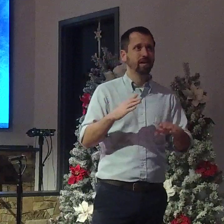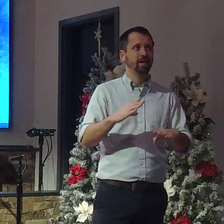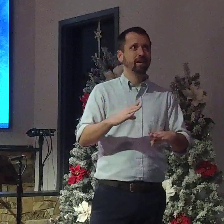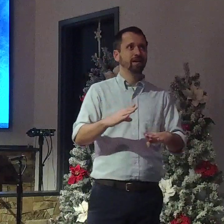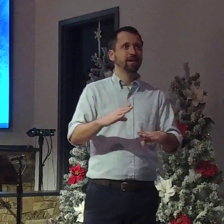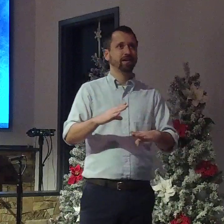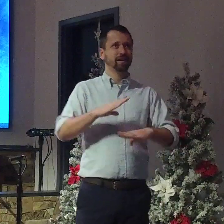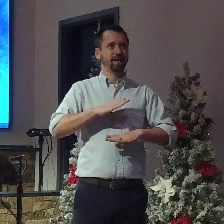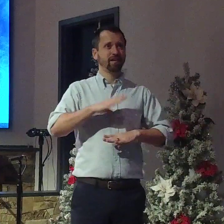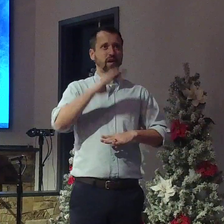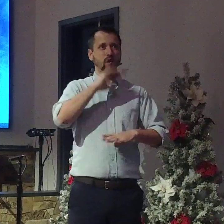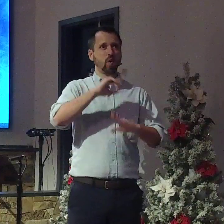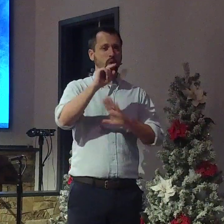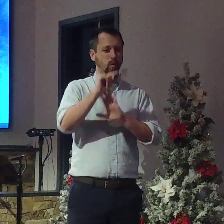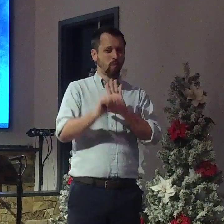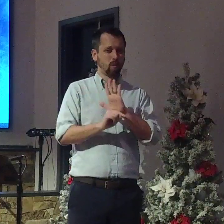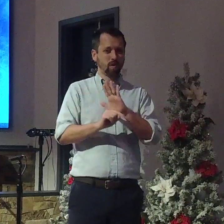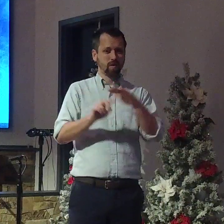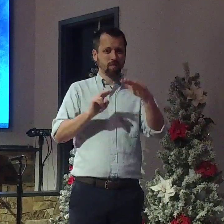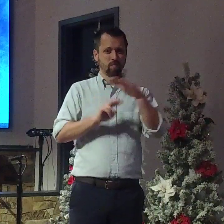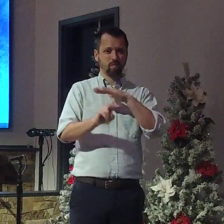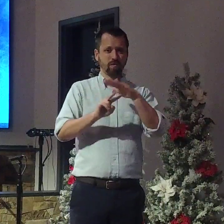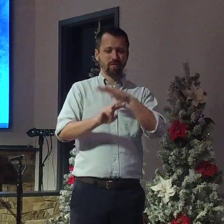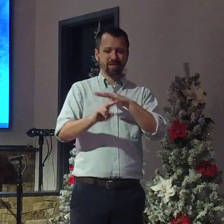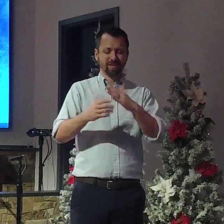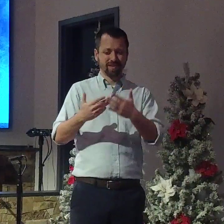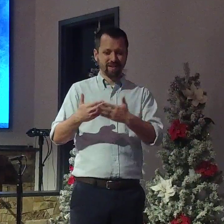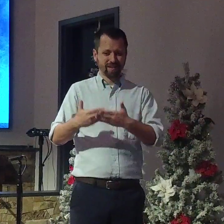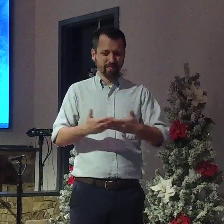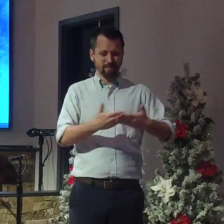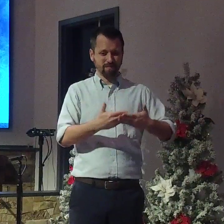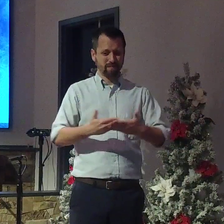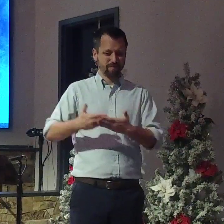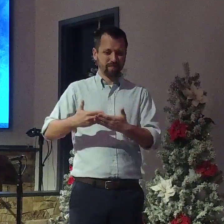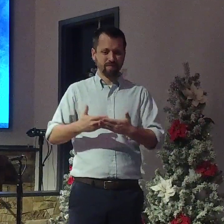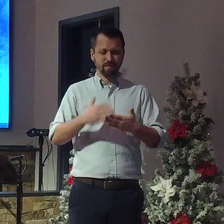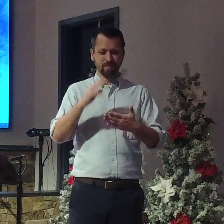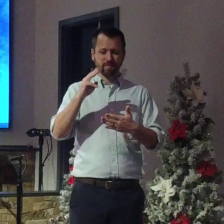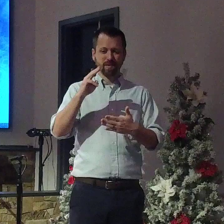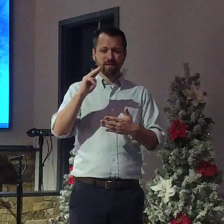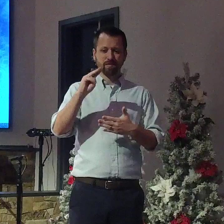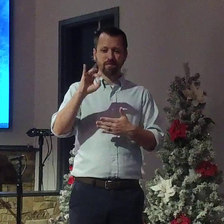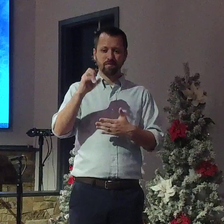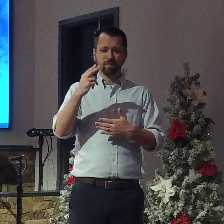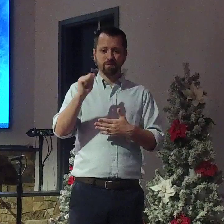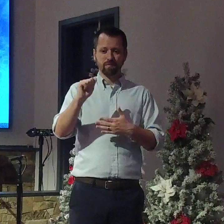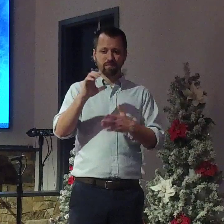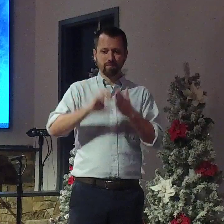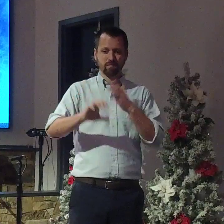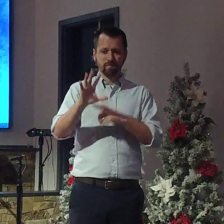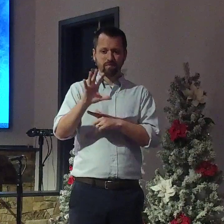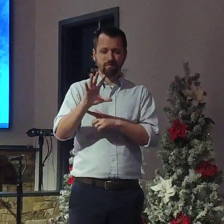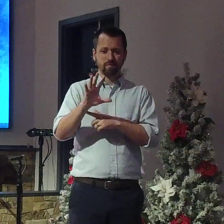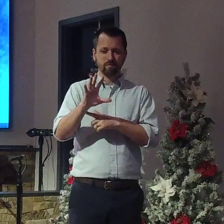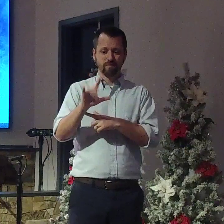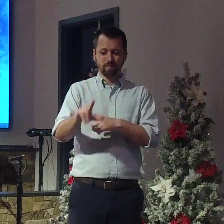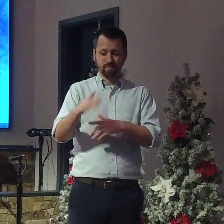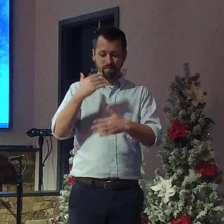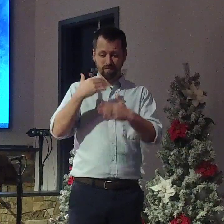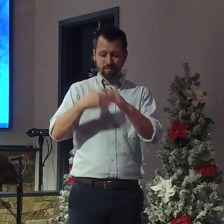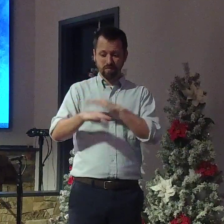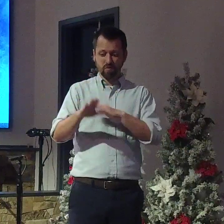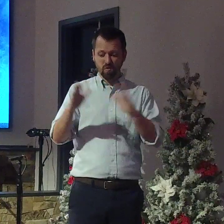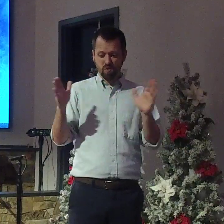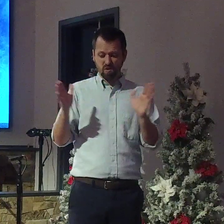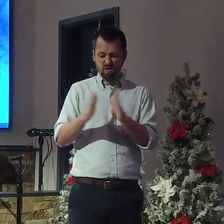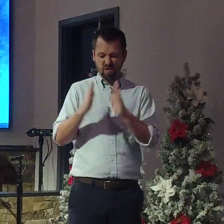Galilee, and he went to the city of David, which is called Bethlehem, and Judea because he was of the